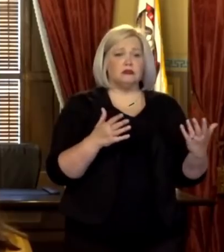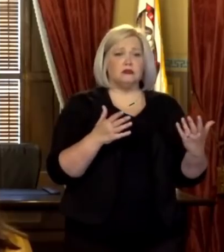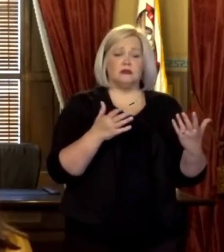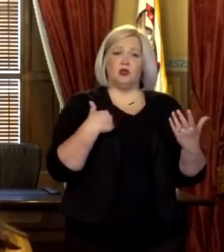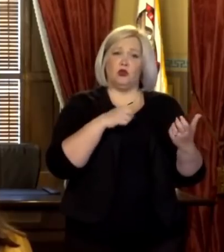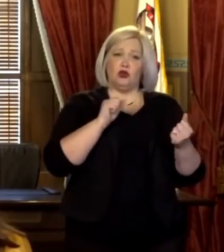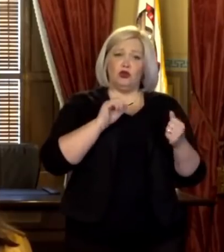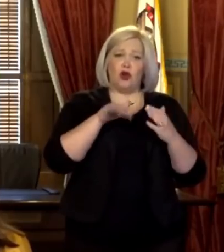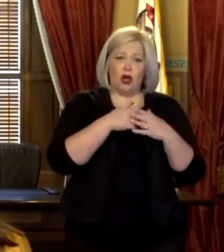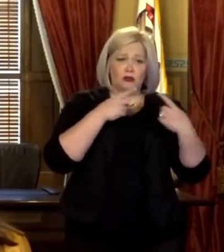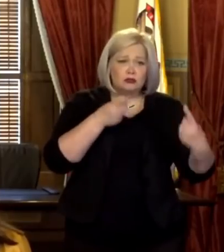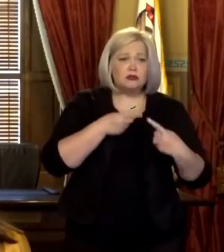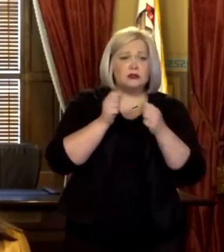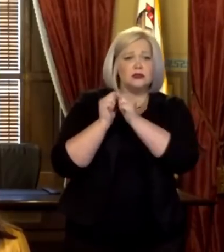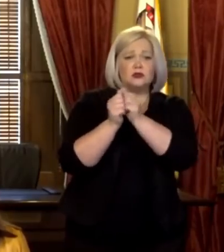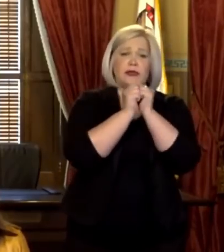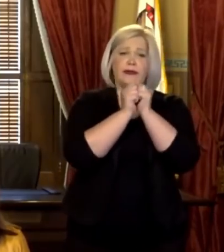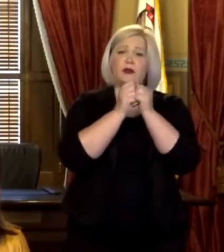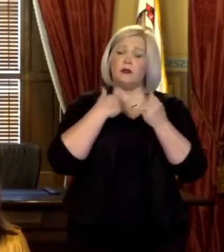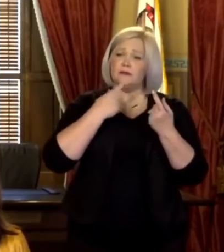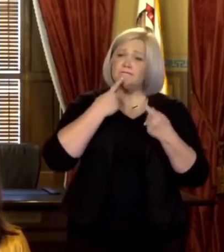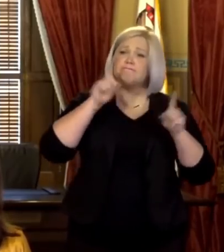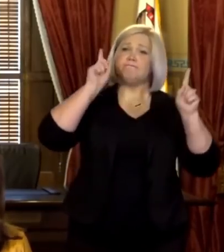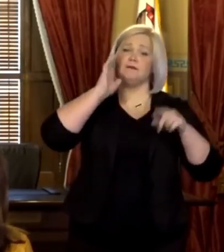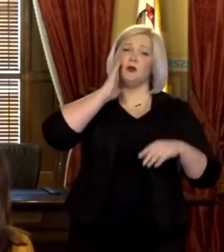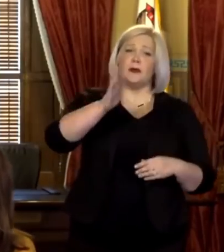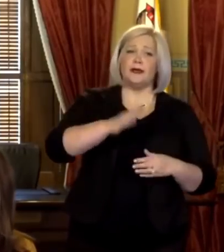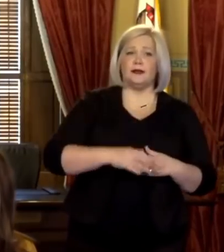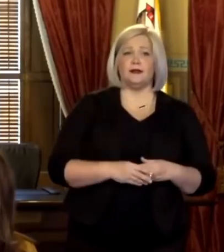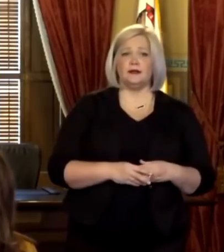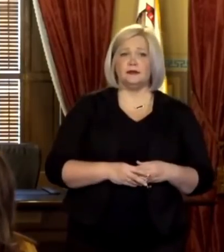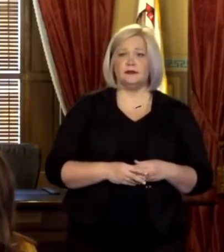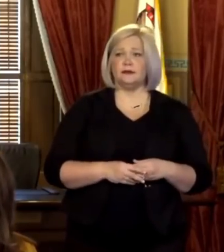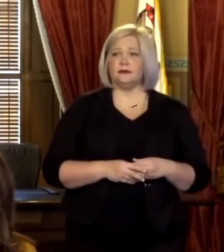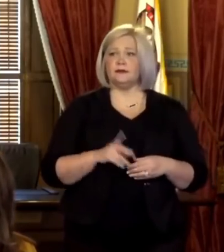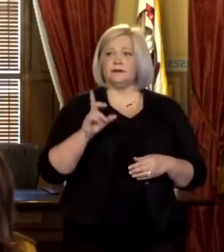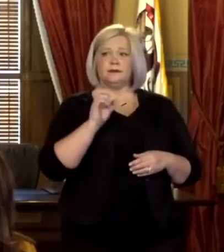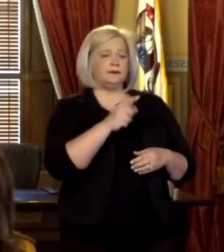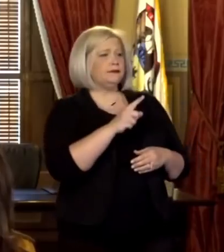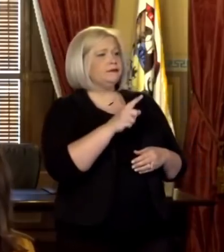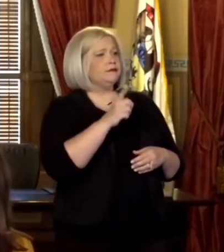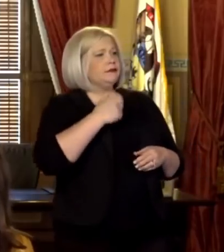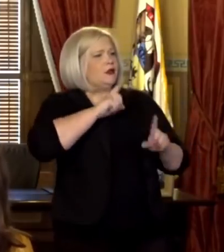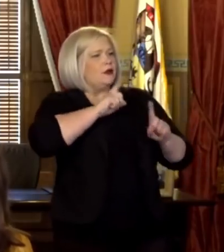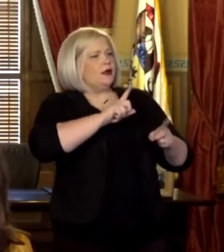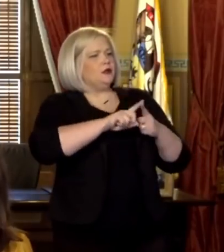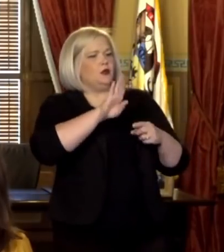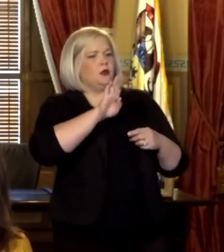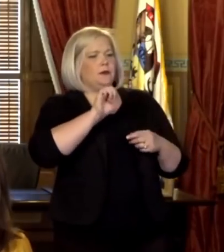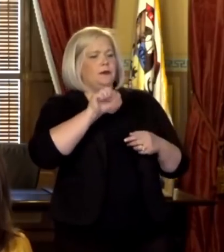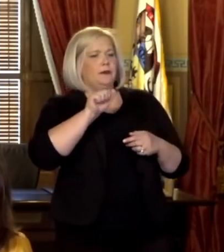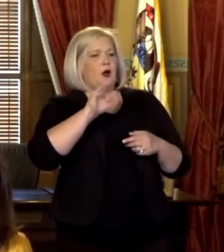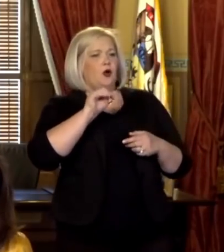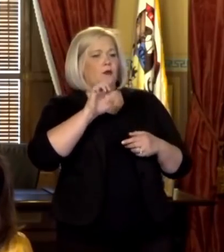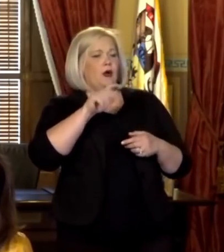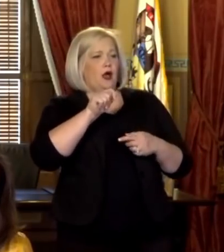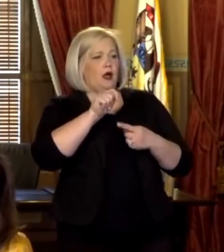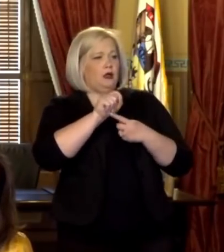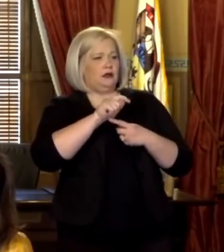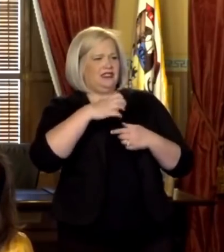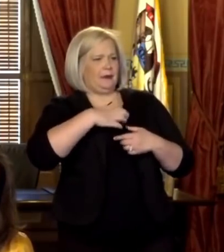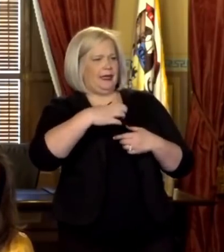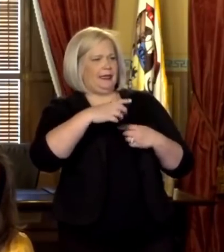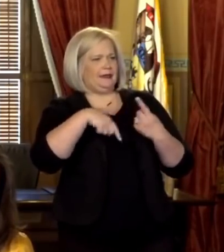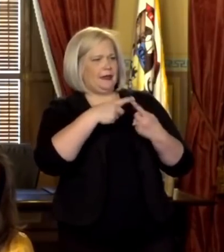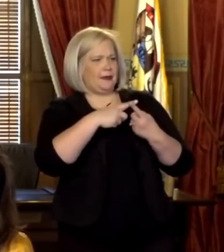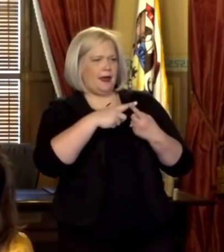we're going to get through it together. Governor, can you respond to Beaumont's complaints about lack of accurate and available